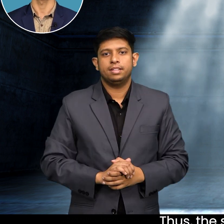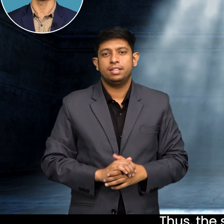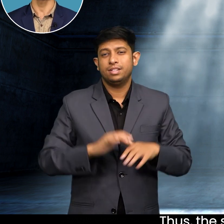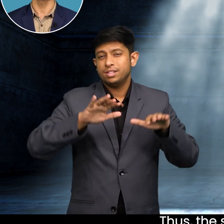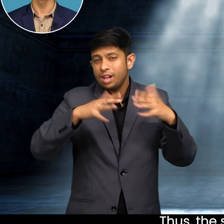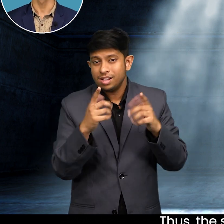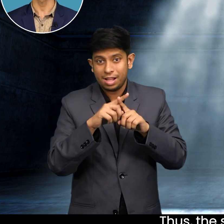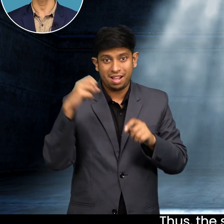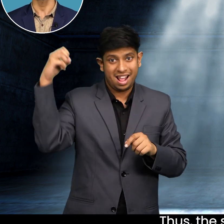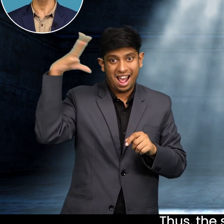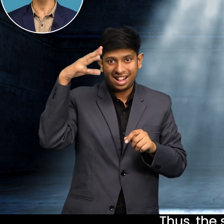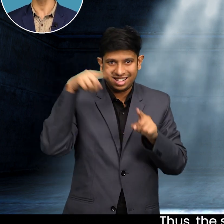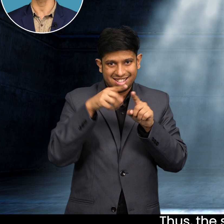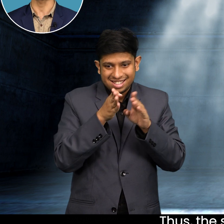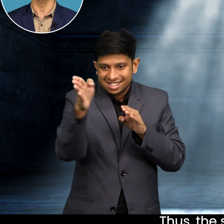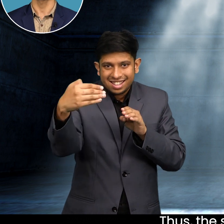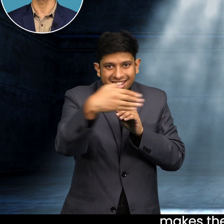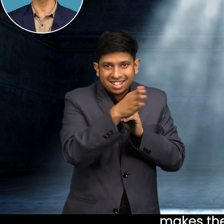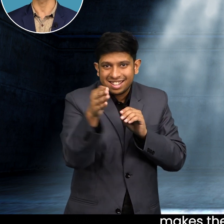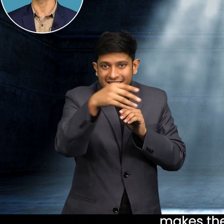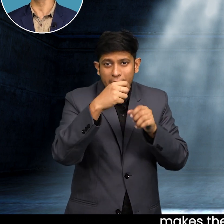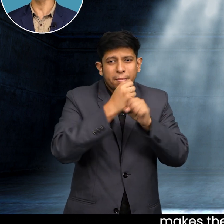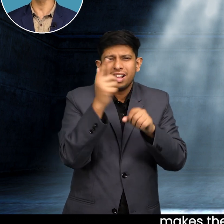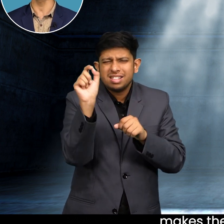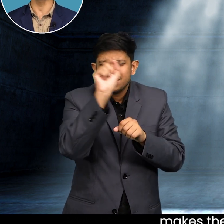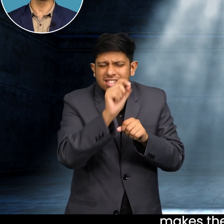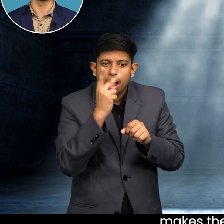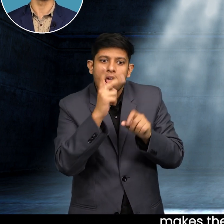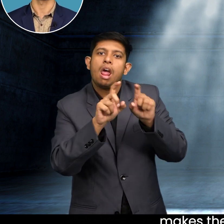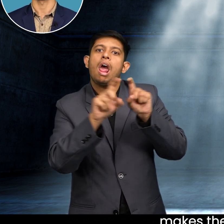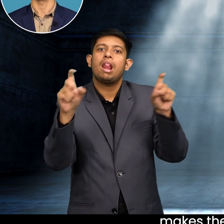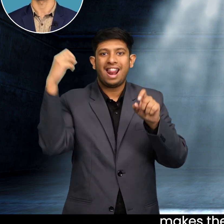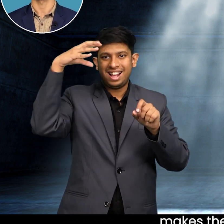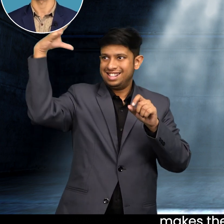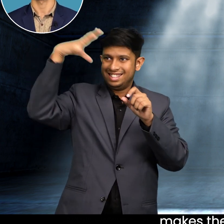Thus, the scattering of light makes the particles visible.